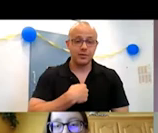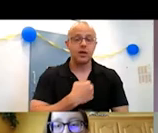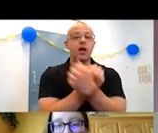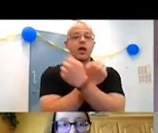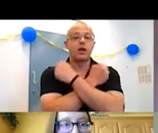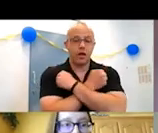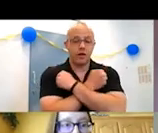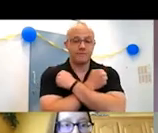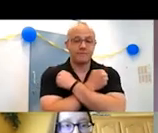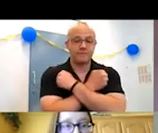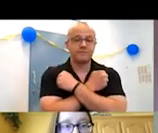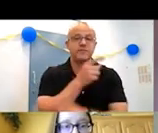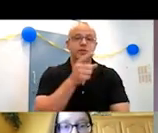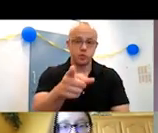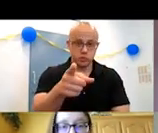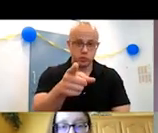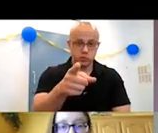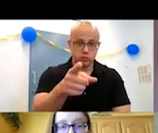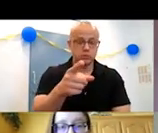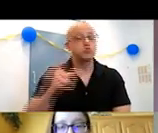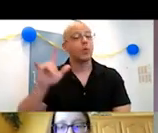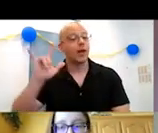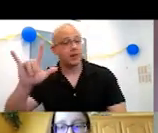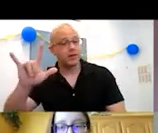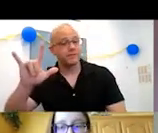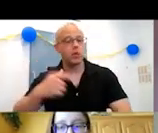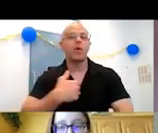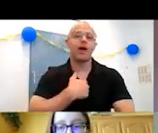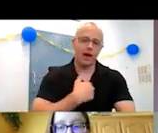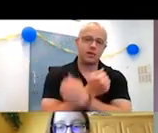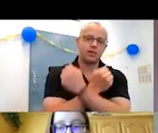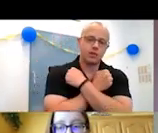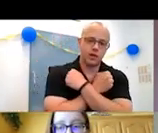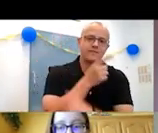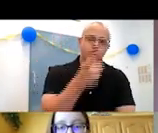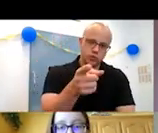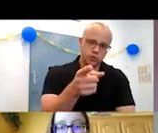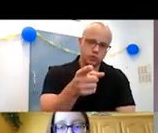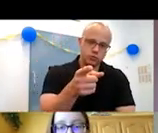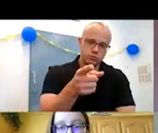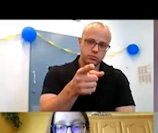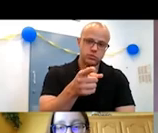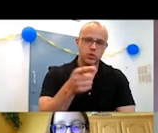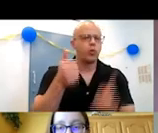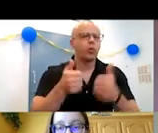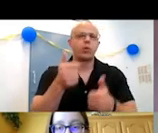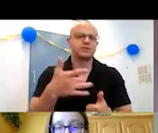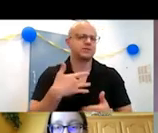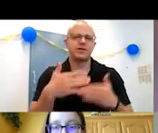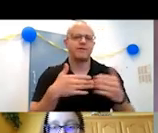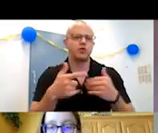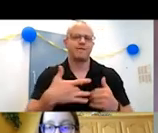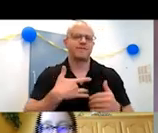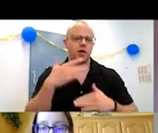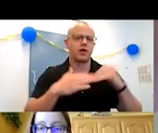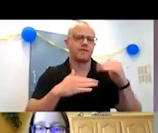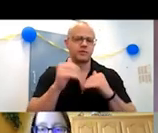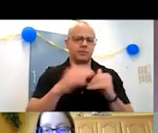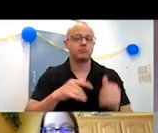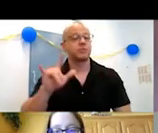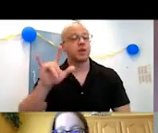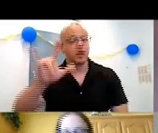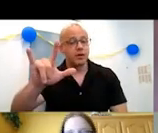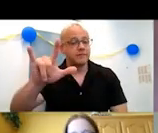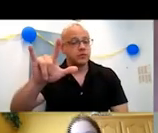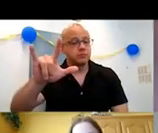You can sign I love you, or I love you, or I love you. Whatever you